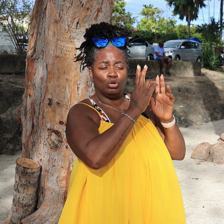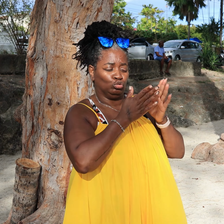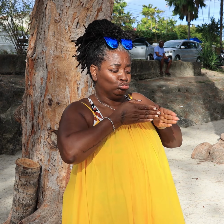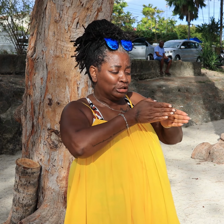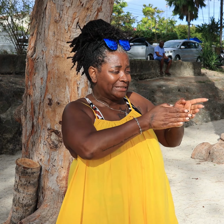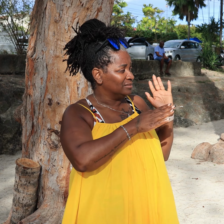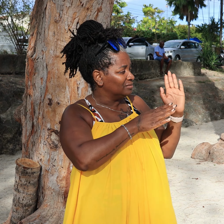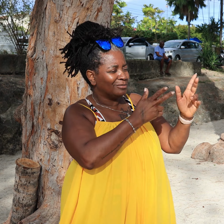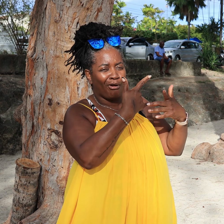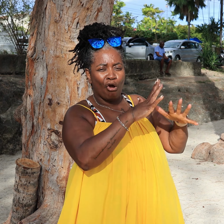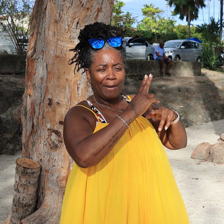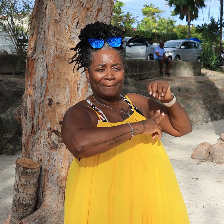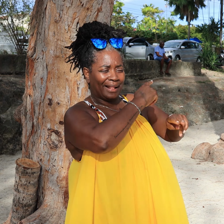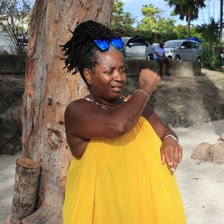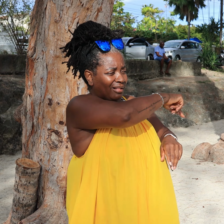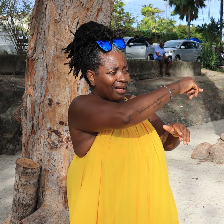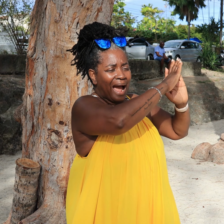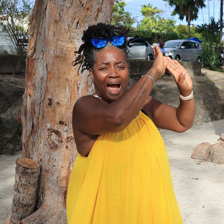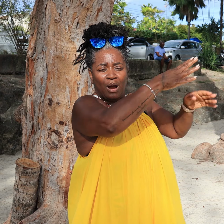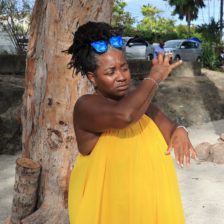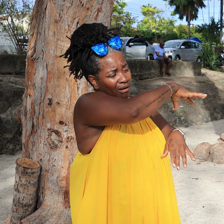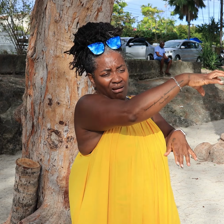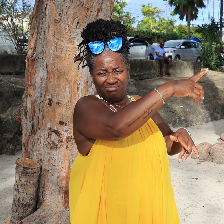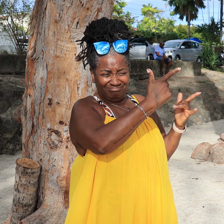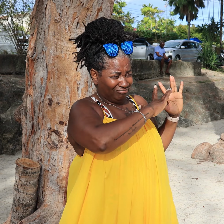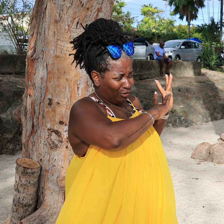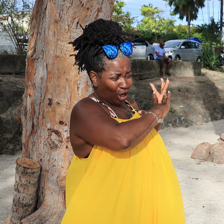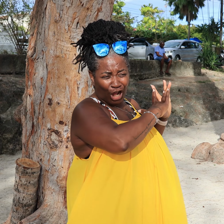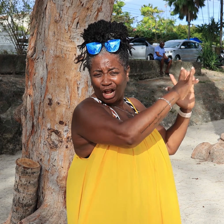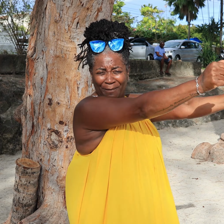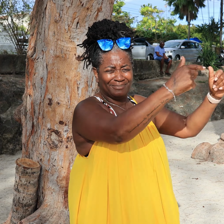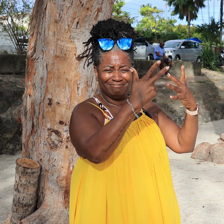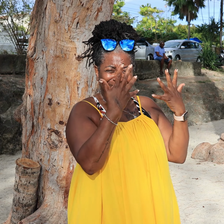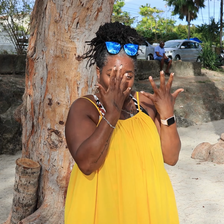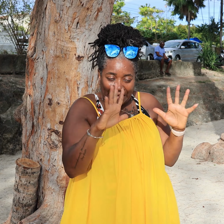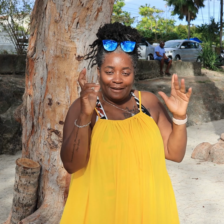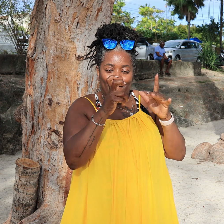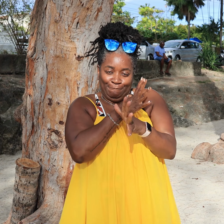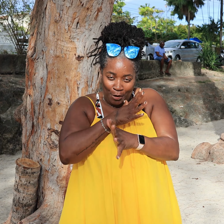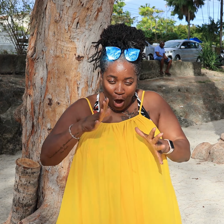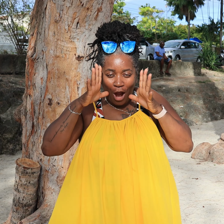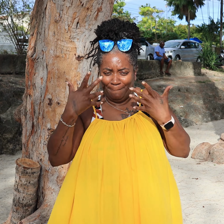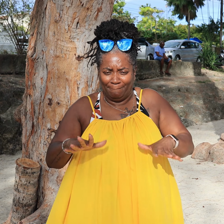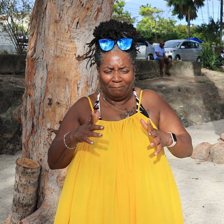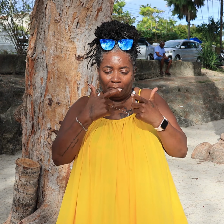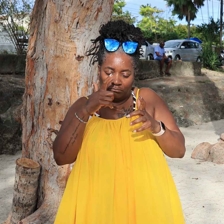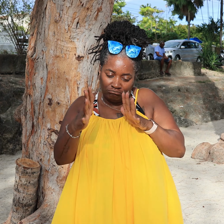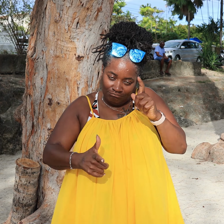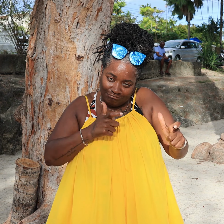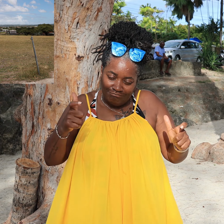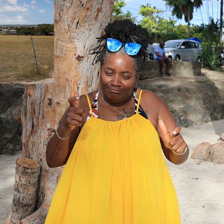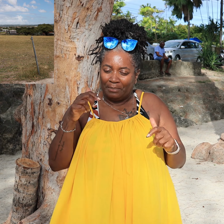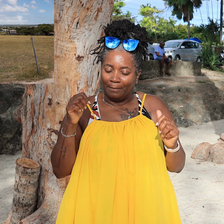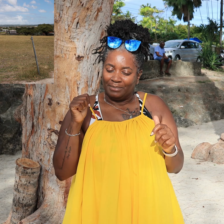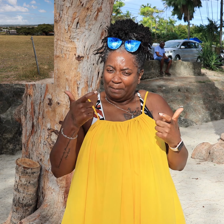of field, and on the main road there are structures and houses there already, but in the past there was nothing at all, just grass, and it was huge.